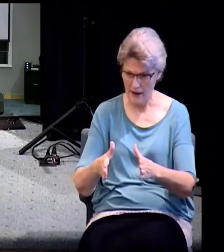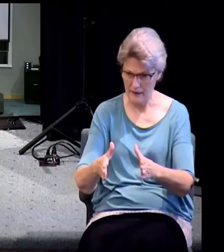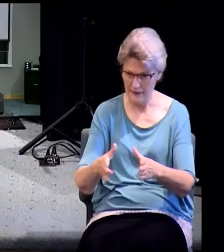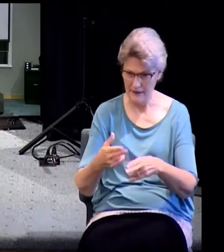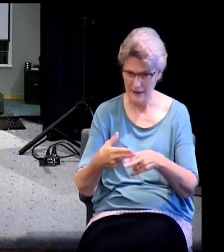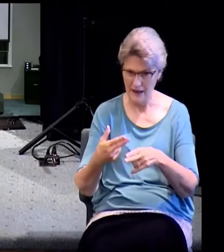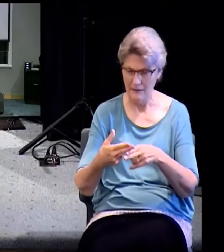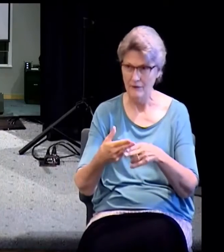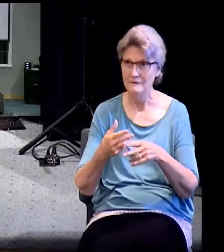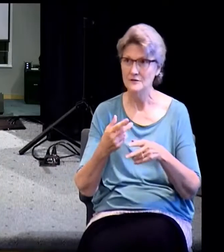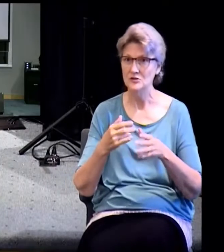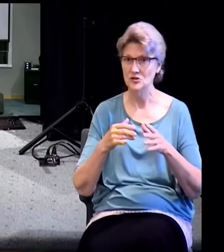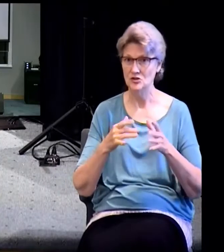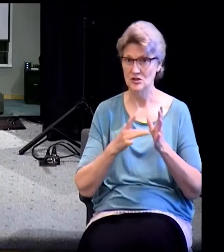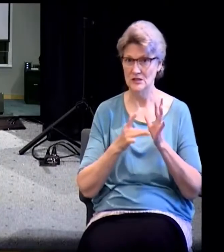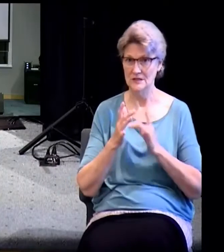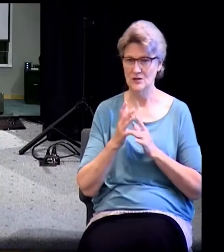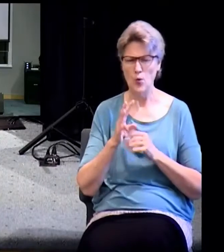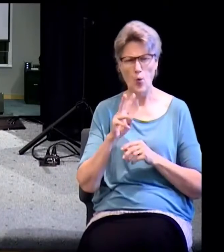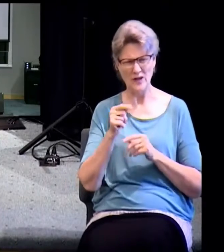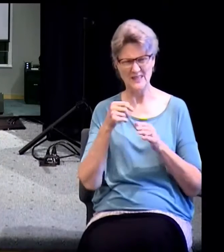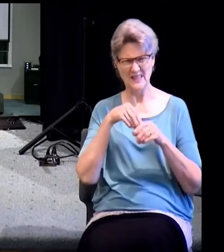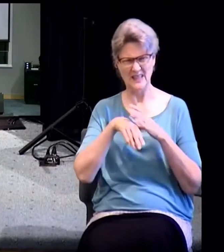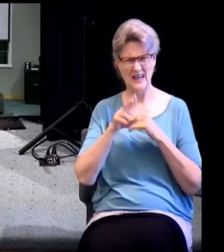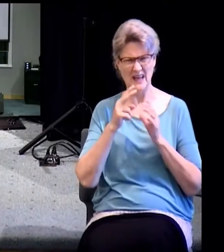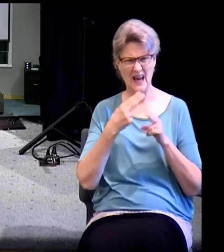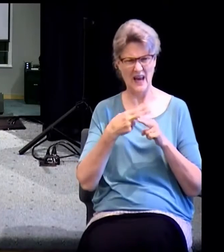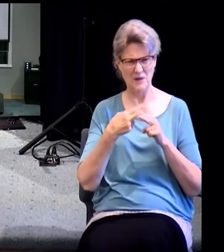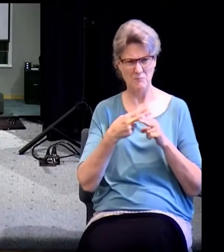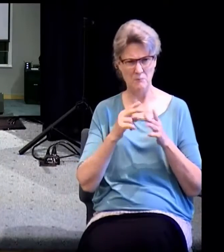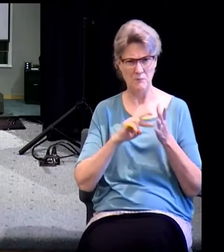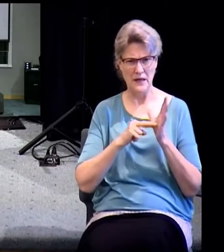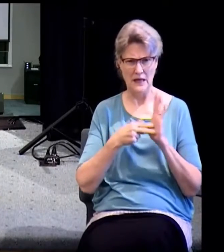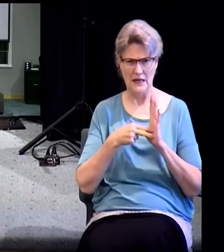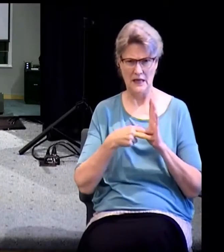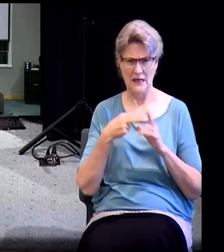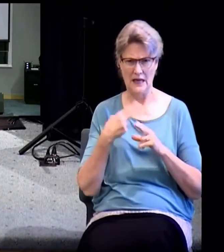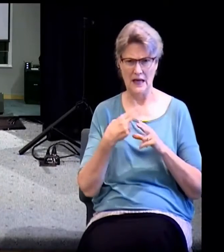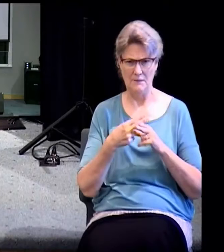Everyone say, what's in a name? What's in a name? You may be seated.